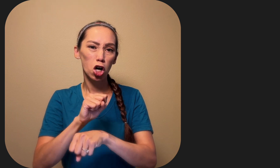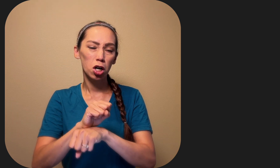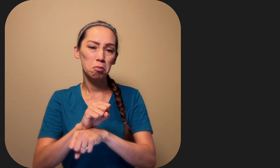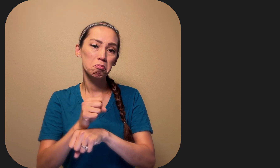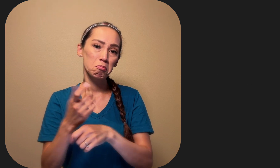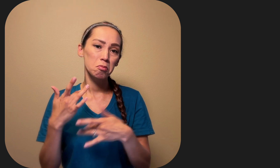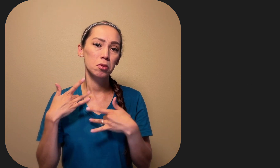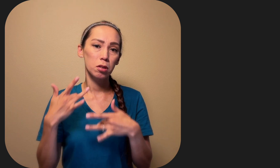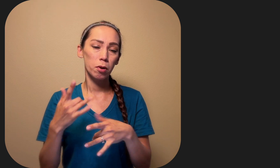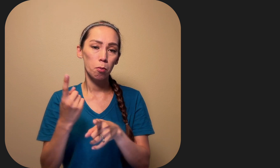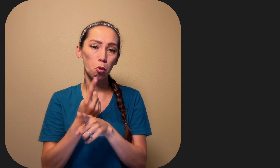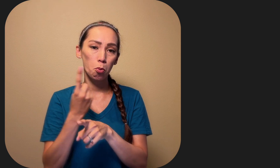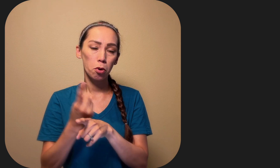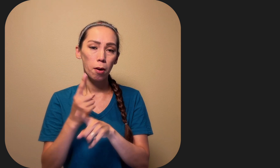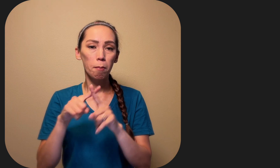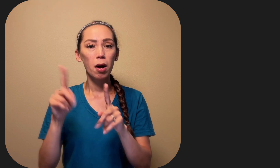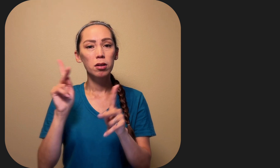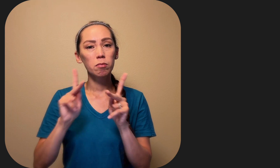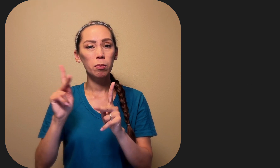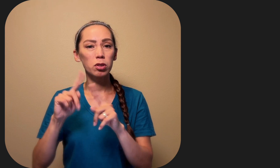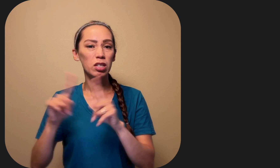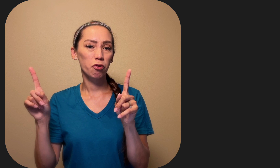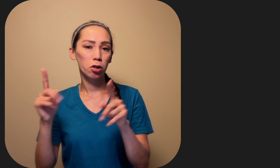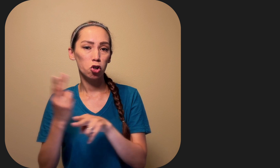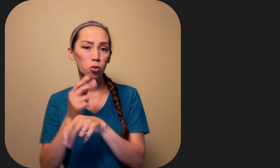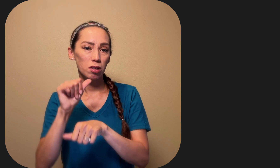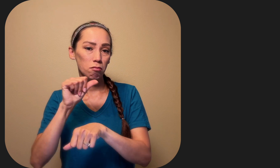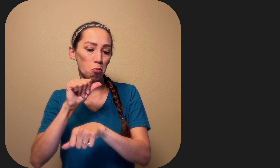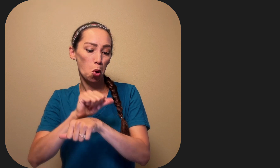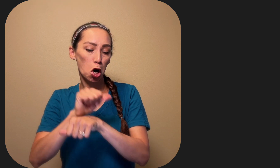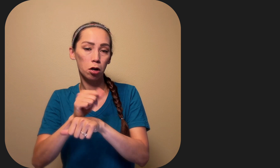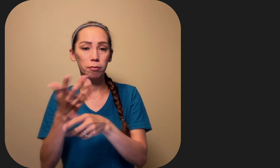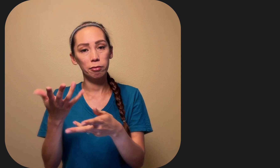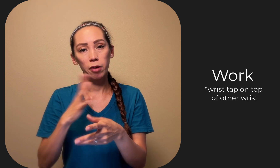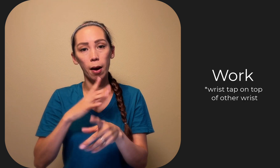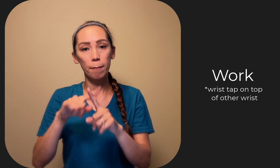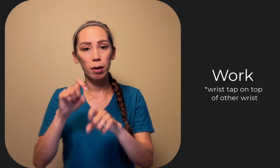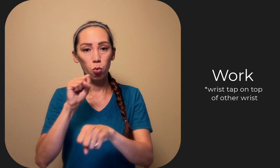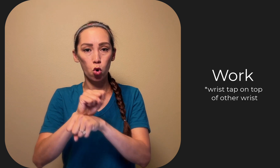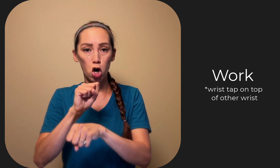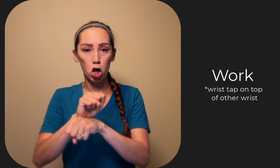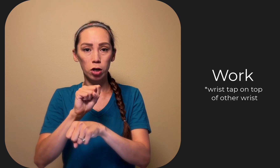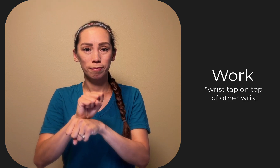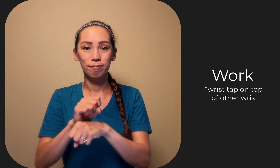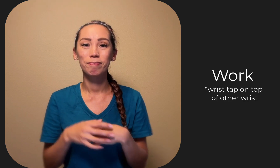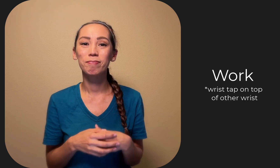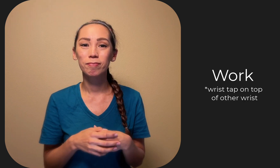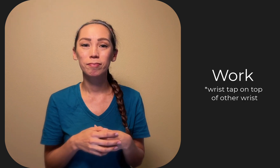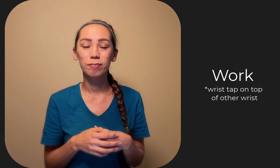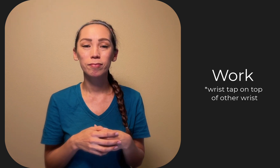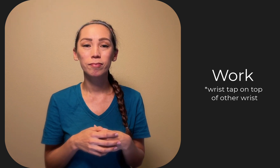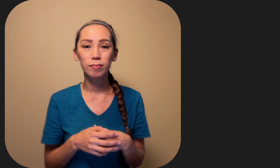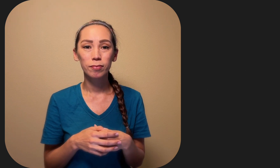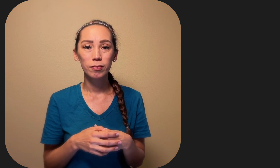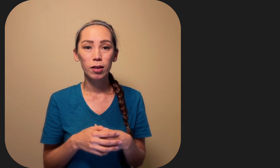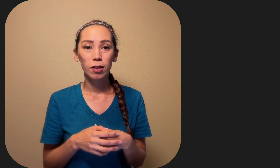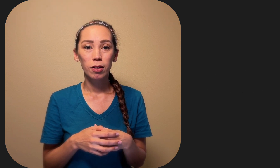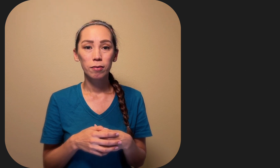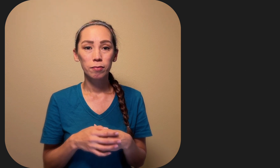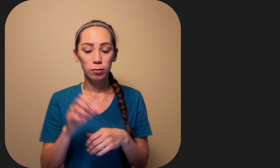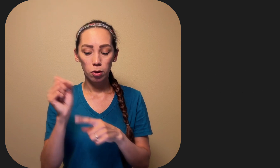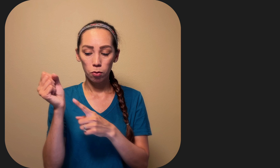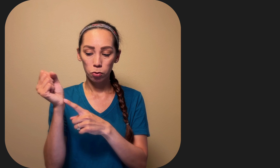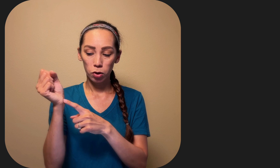hands, but usually S's are more appropriate for work. Usually you tap your wrist on top of the other wrist for